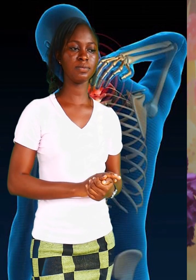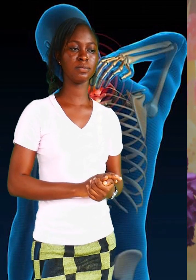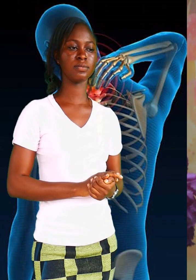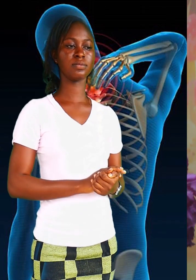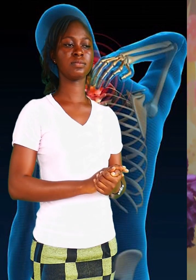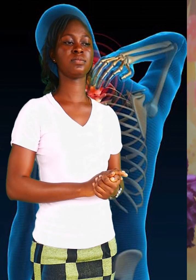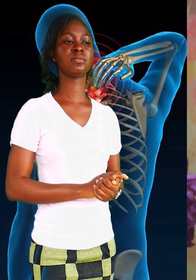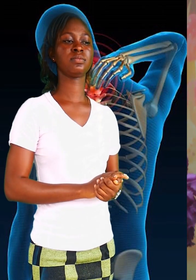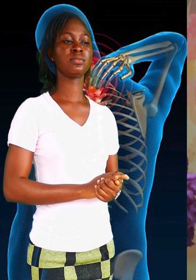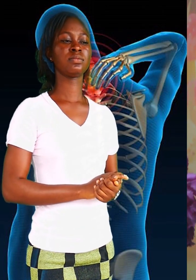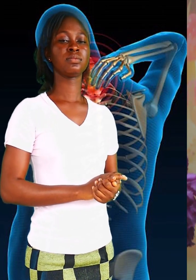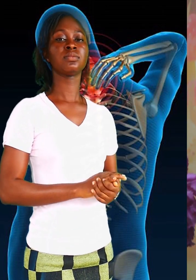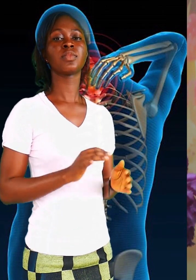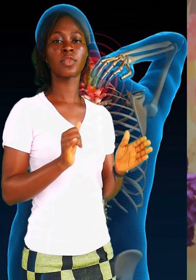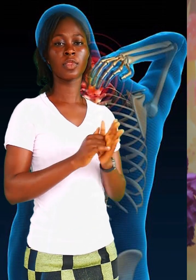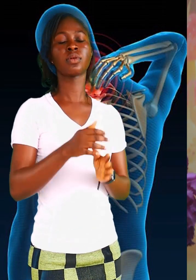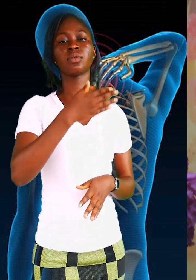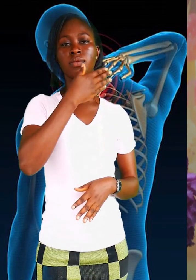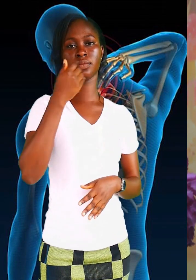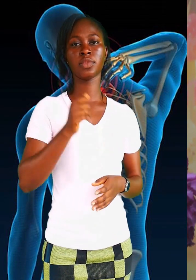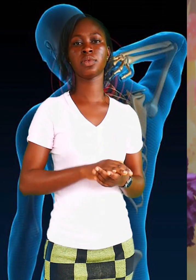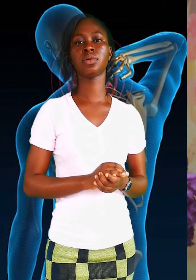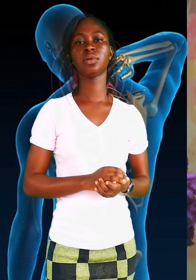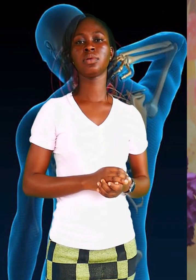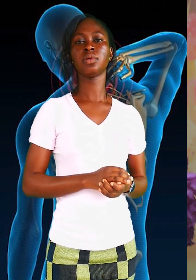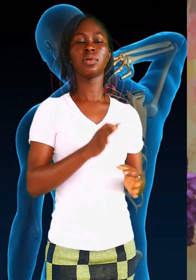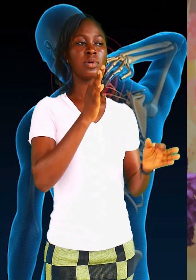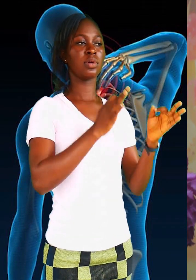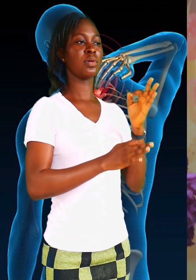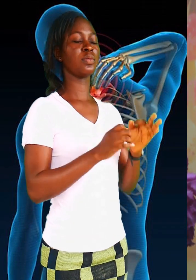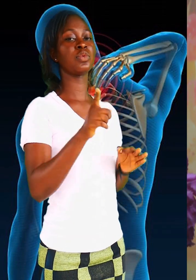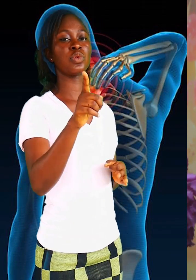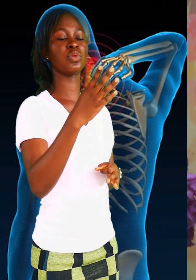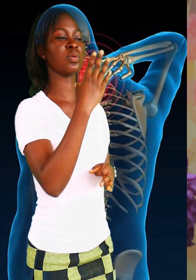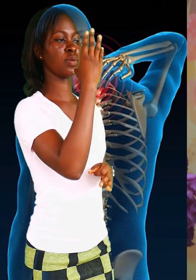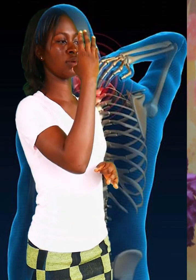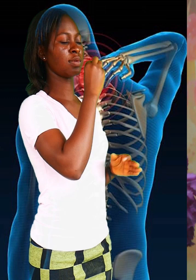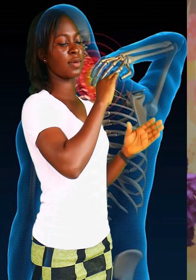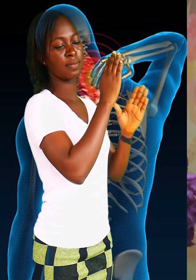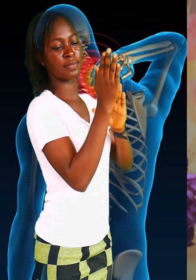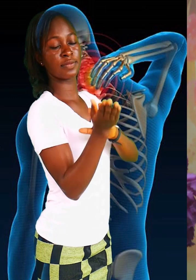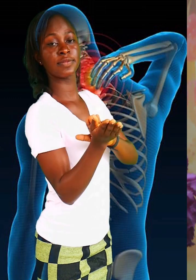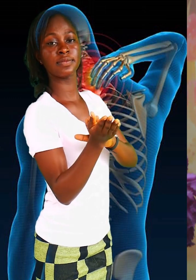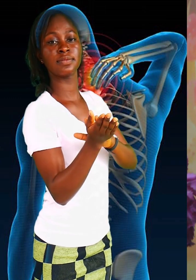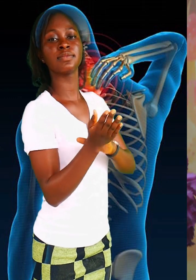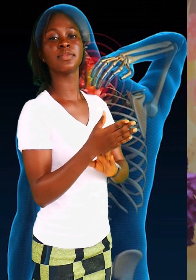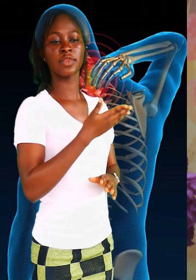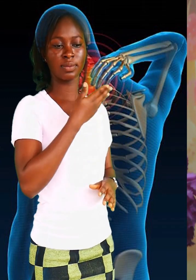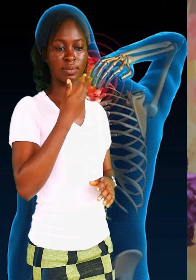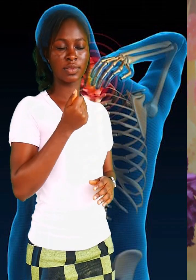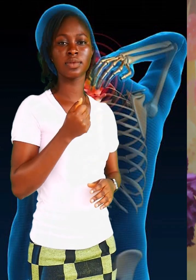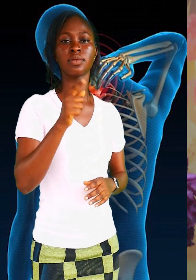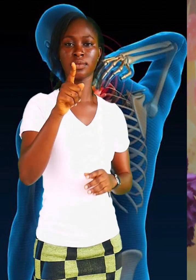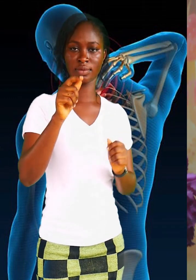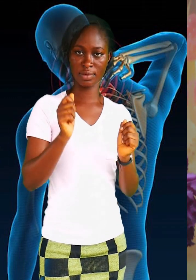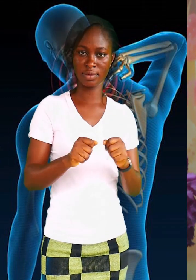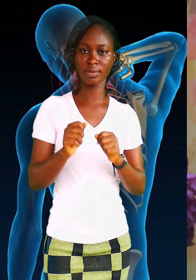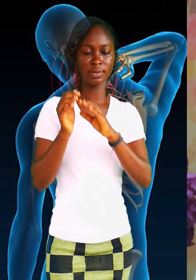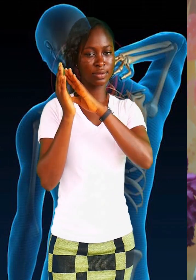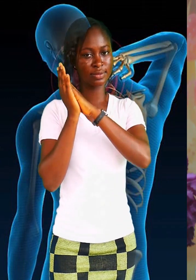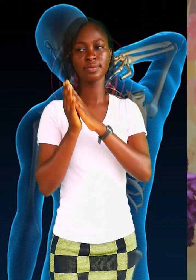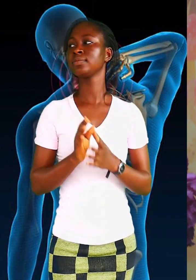wo be da aya ene de e ye pa se wo da wo nchen mu a wo betumi de sumye ahye wo na ntem na fi wo de sumye nso ba